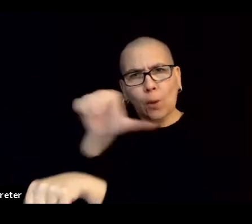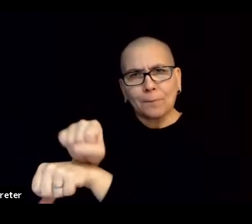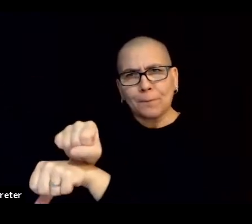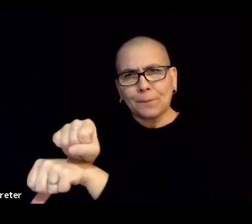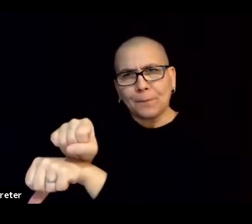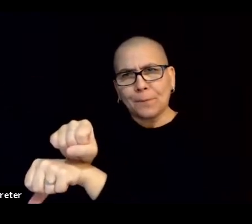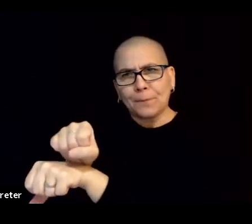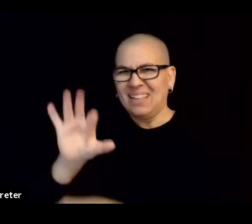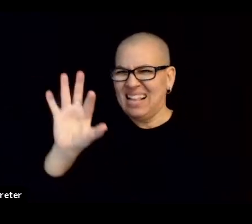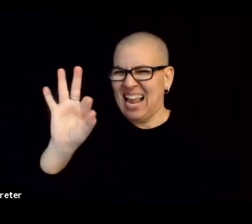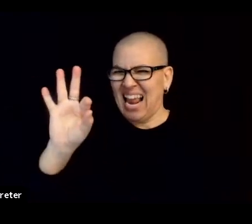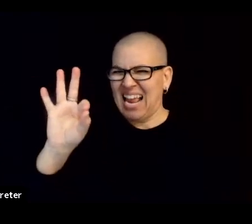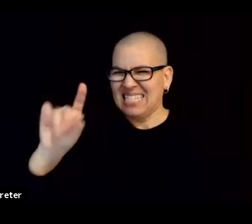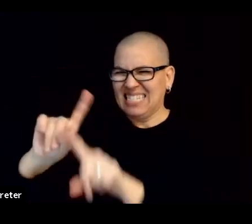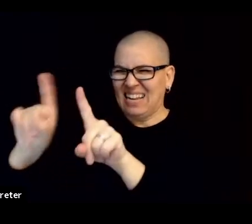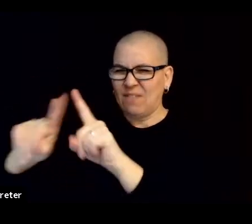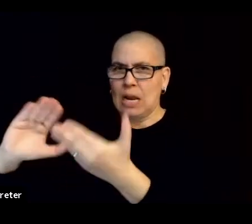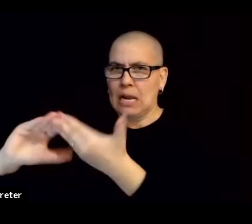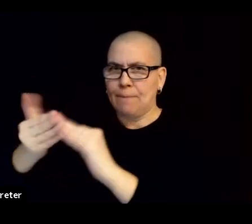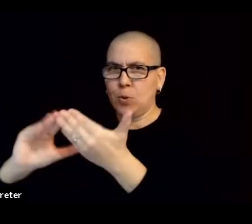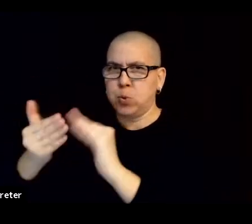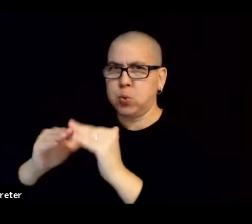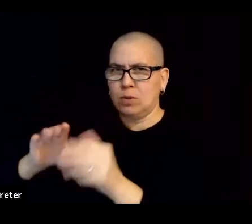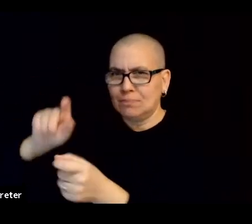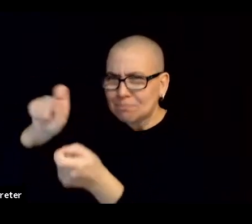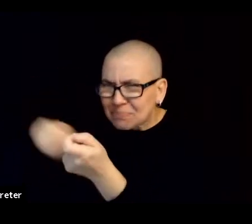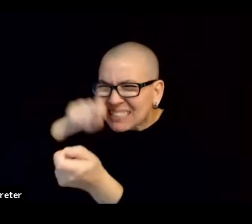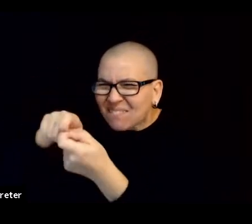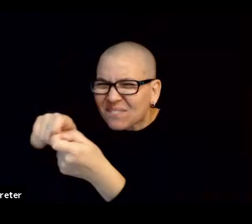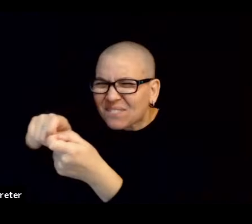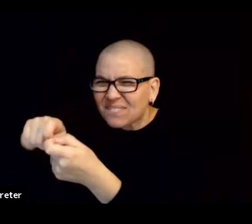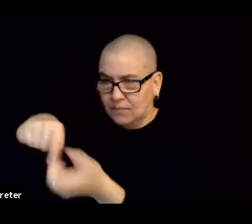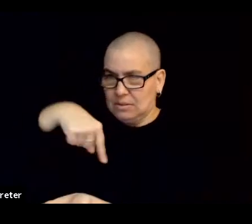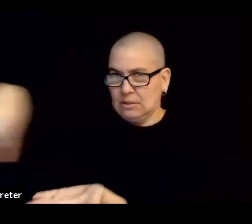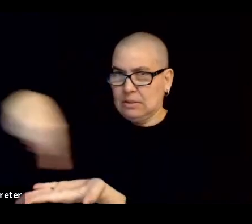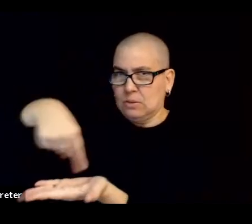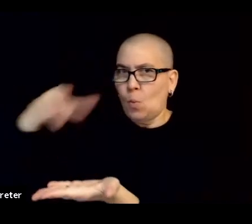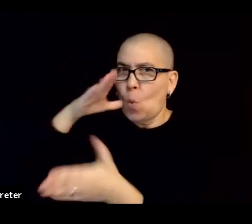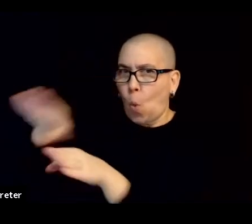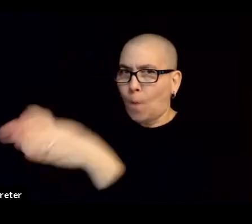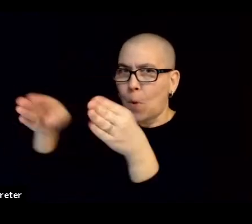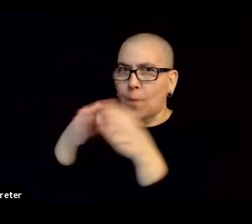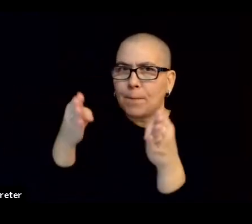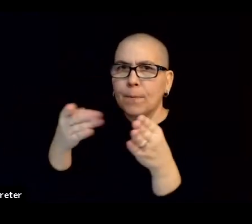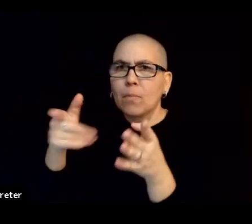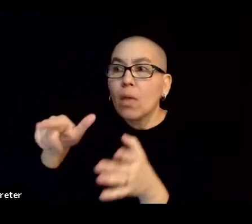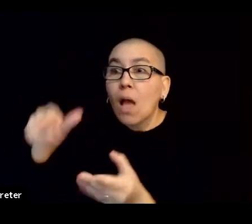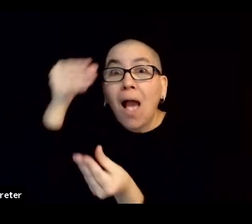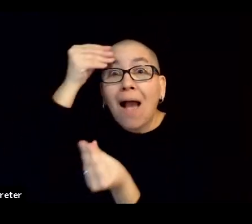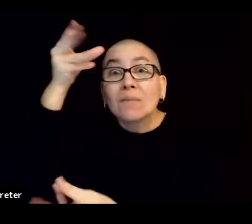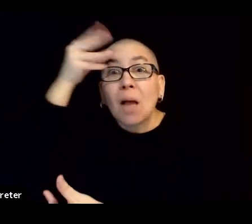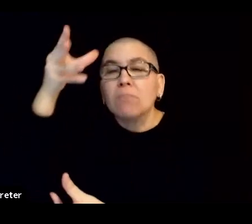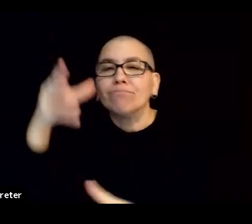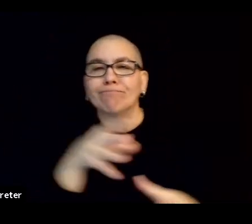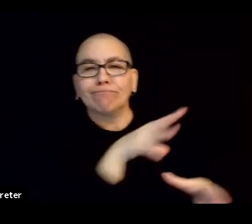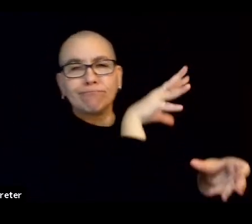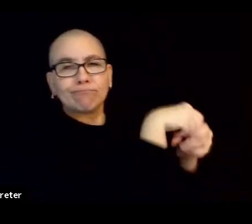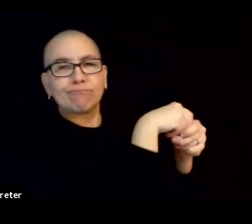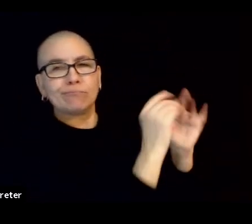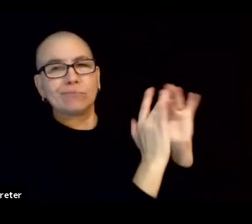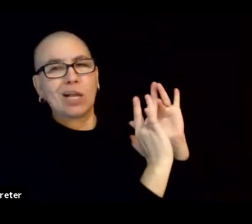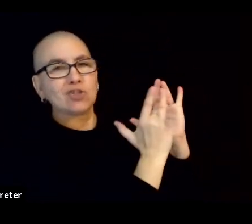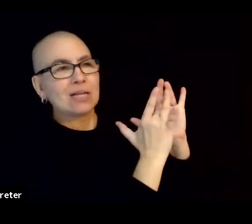week. There will be an online appointment system, a web-based system, and a phone call-in center that will